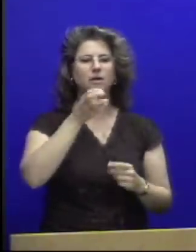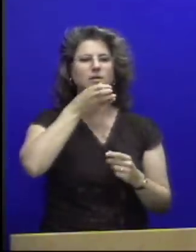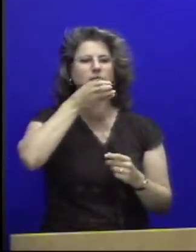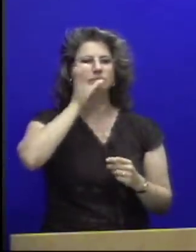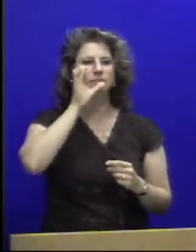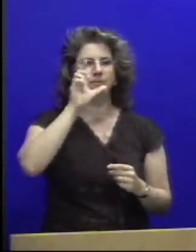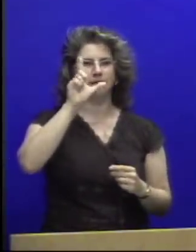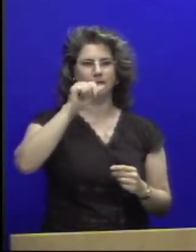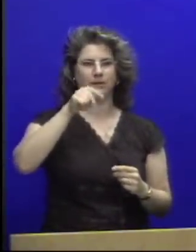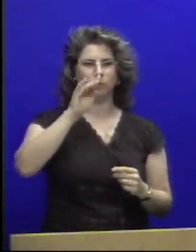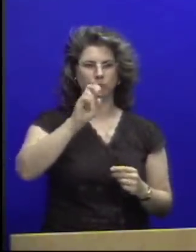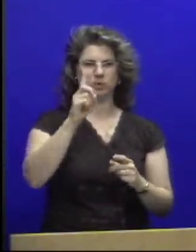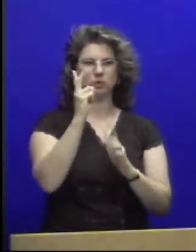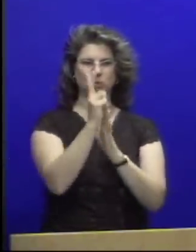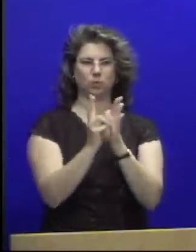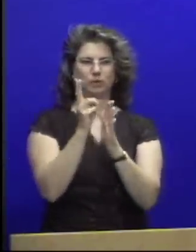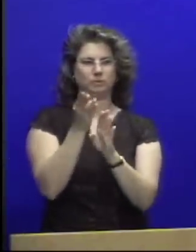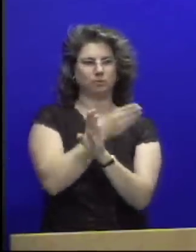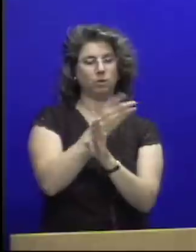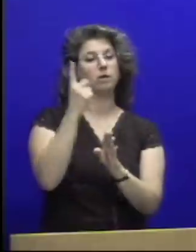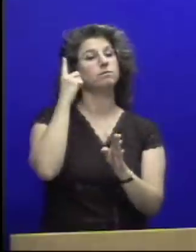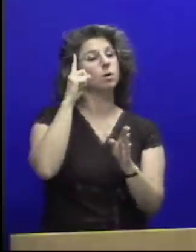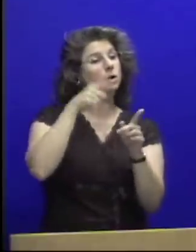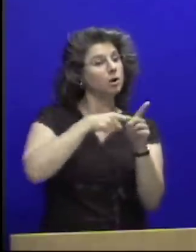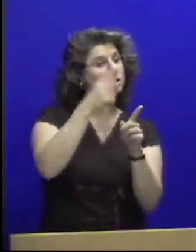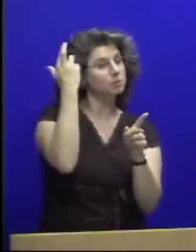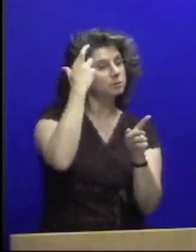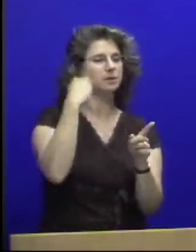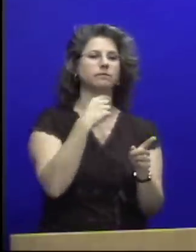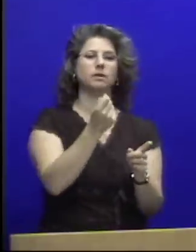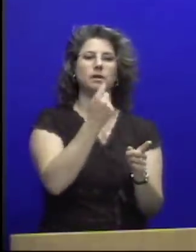before for pills.